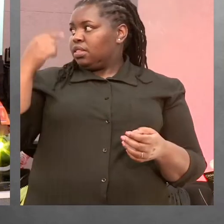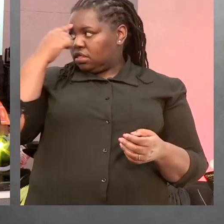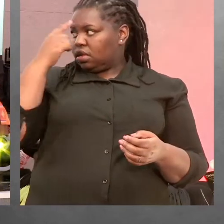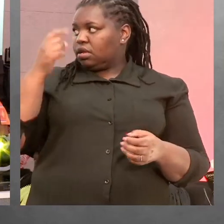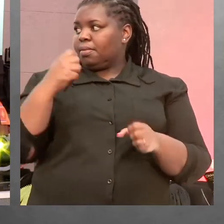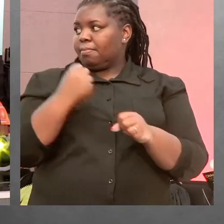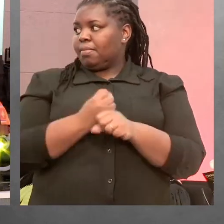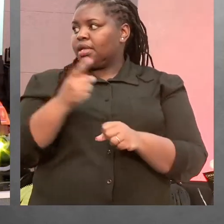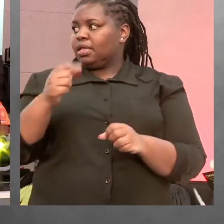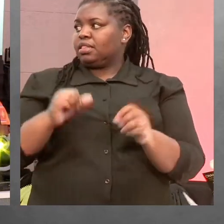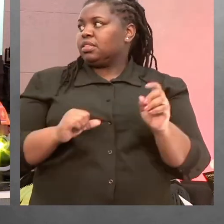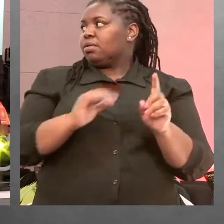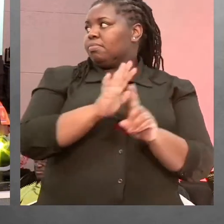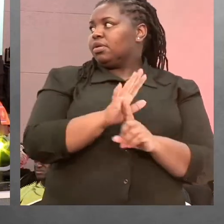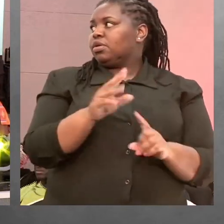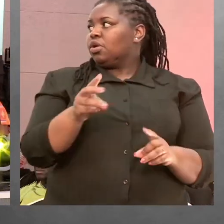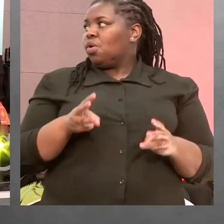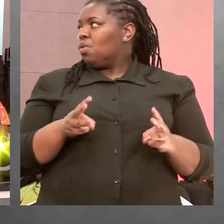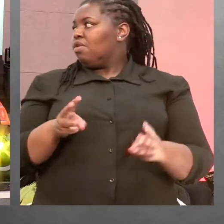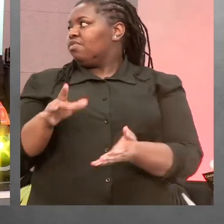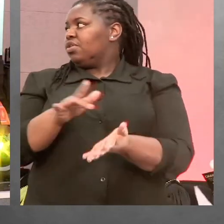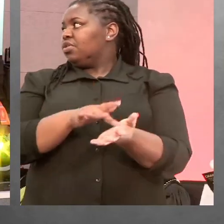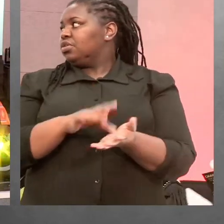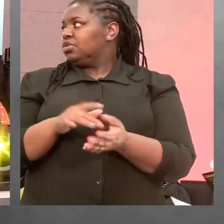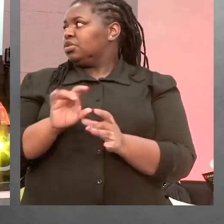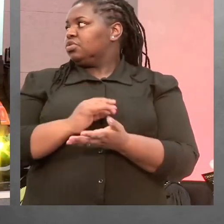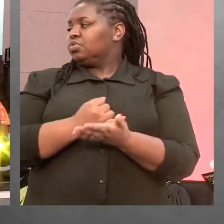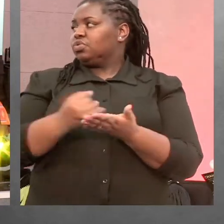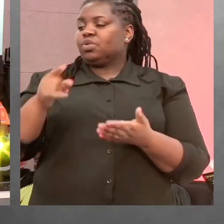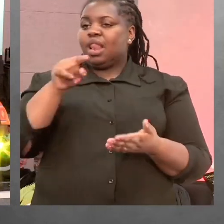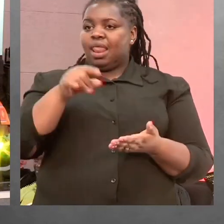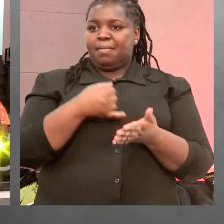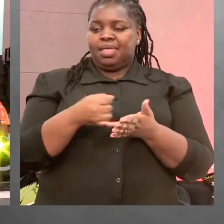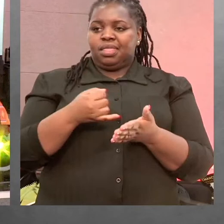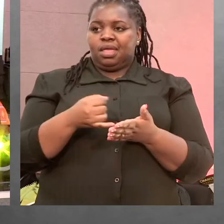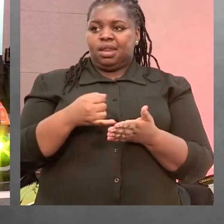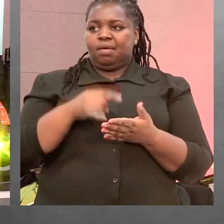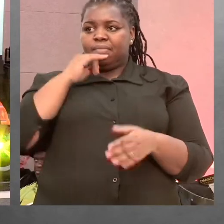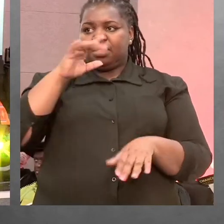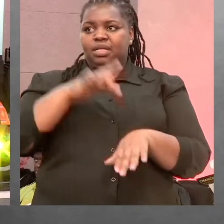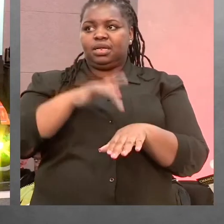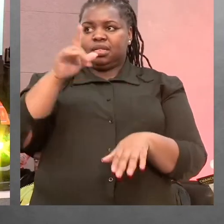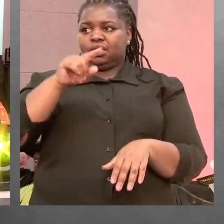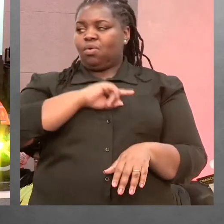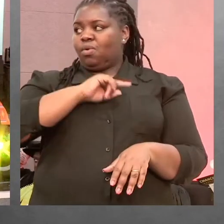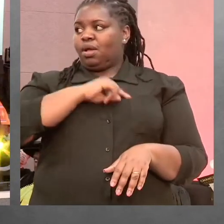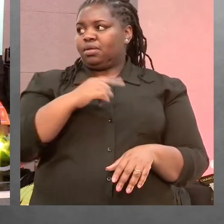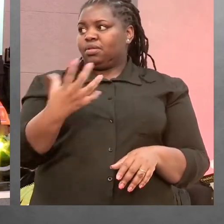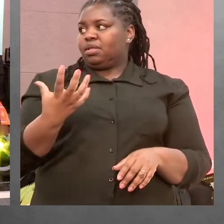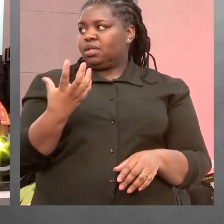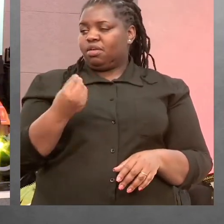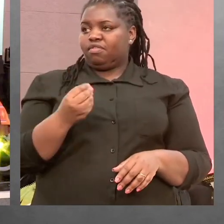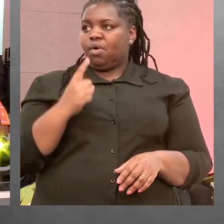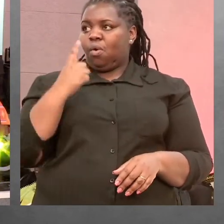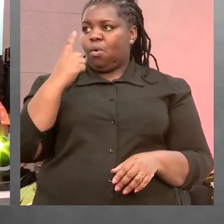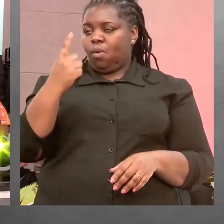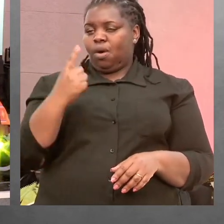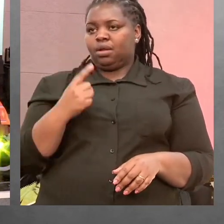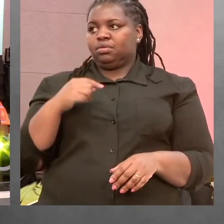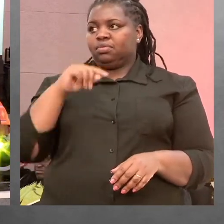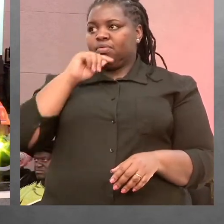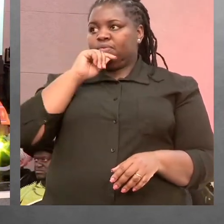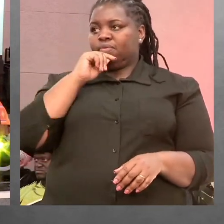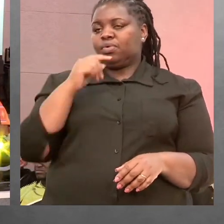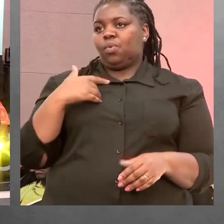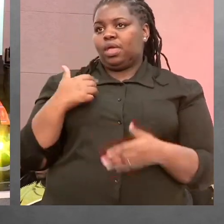an impact in the way of fundraising to clear these debts is quite a critical thing, because you hit two birds with one stone. On